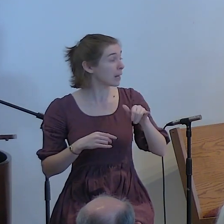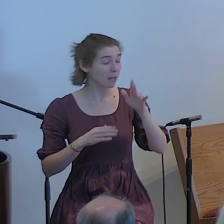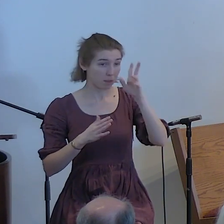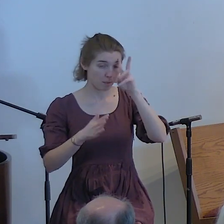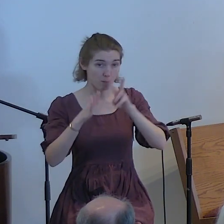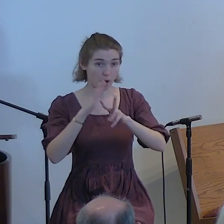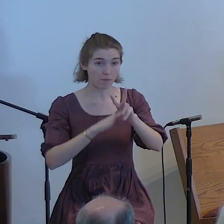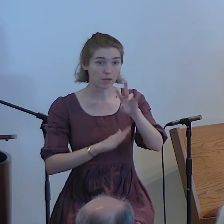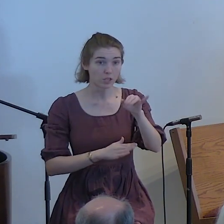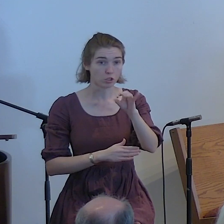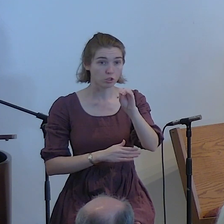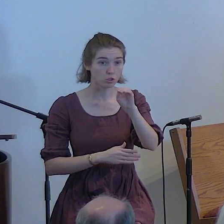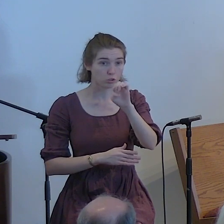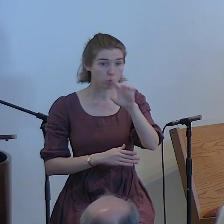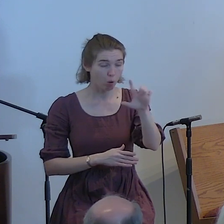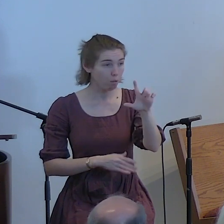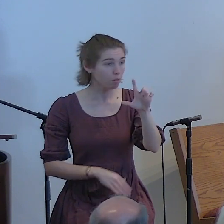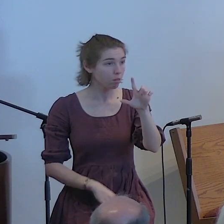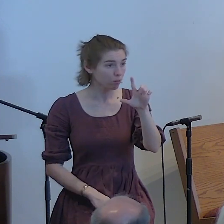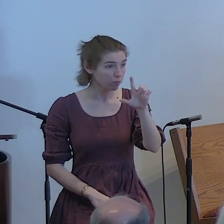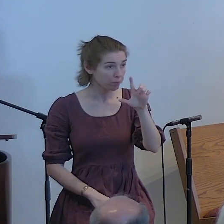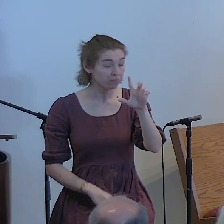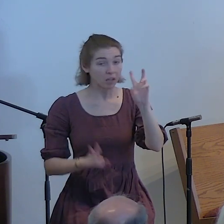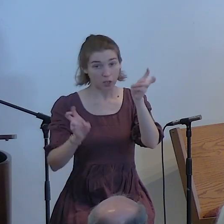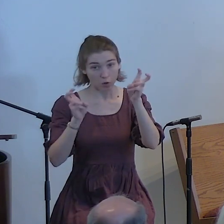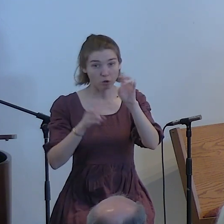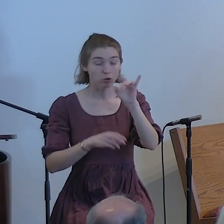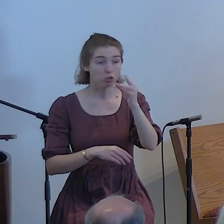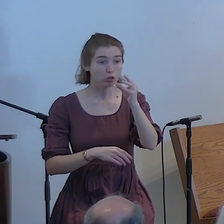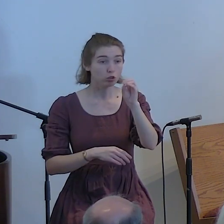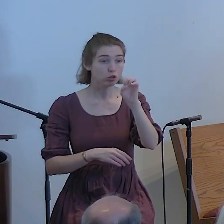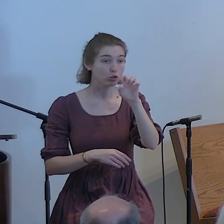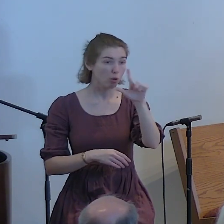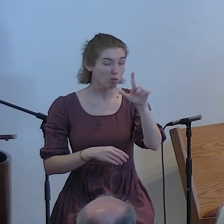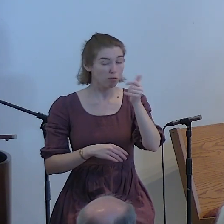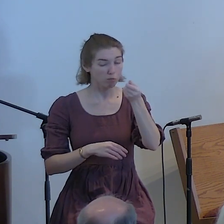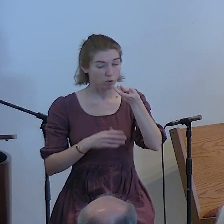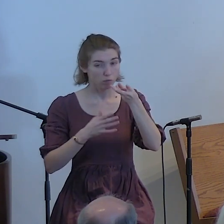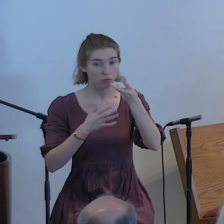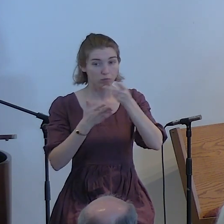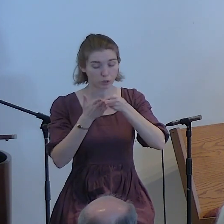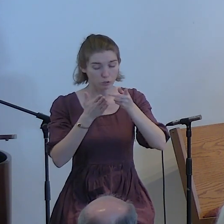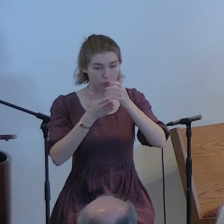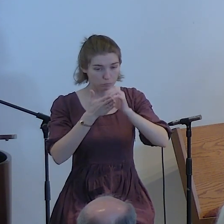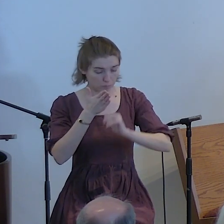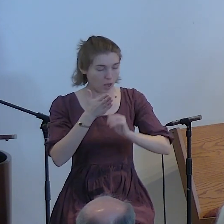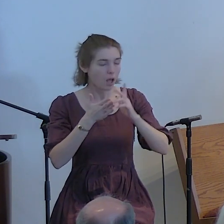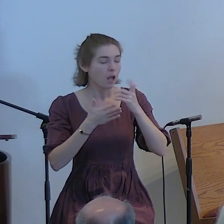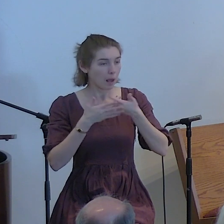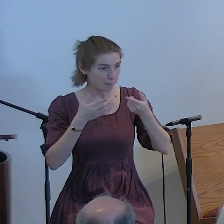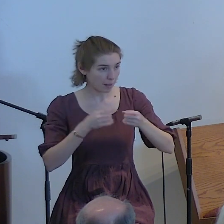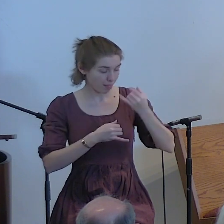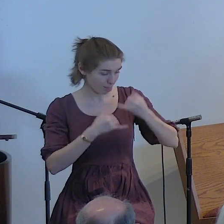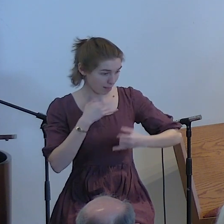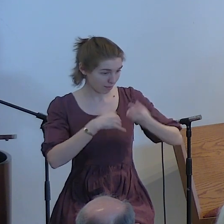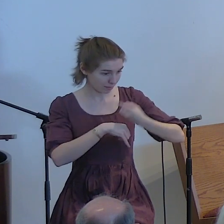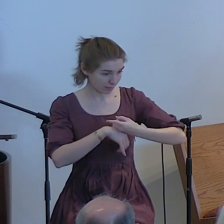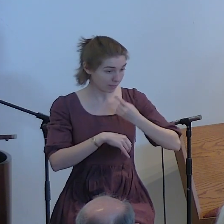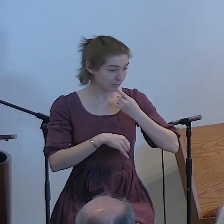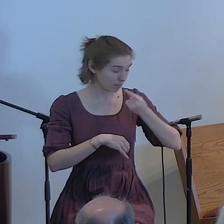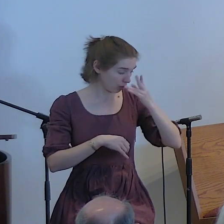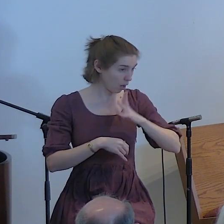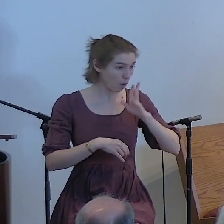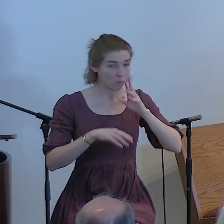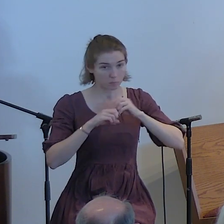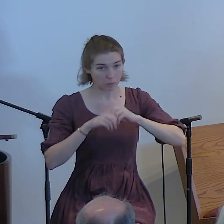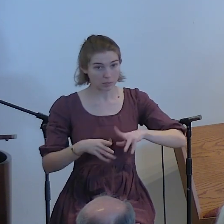prophet Joel. And he quotes Joel there for a few verses. And it came to pass in the last days, says God, that I will